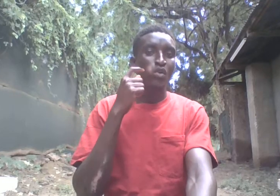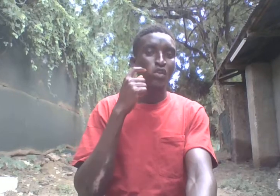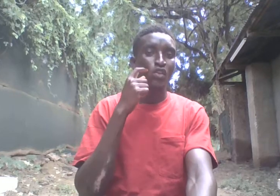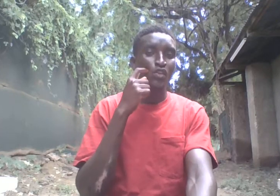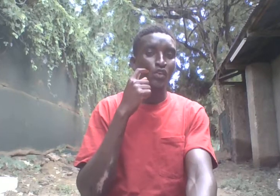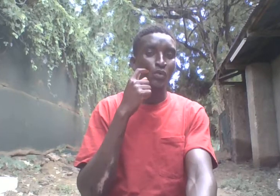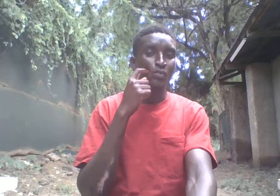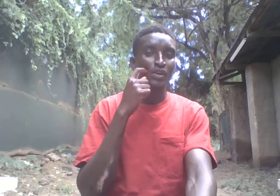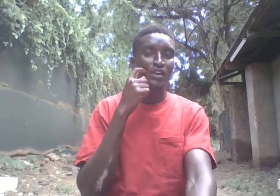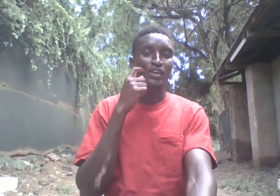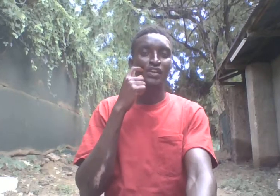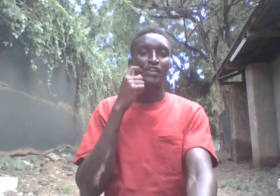Shopkeeper.